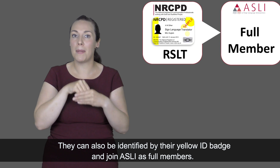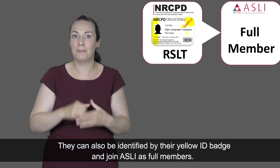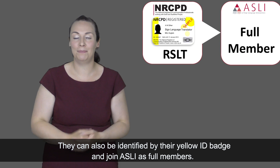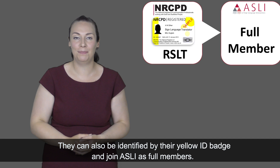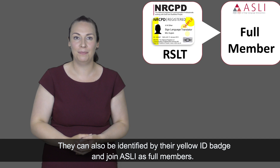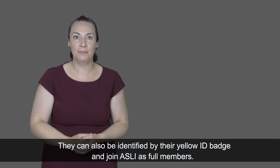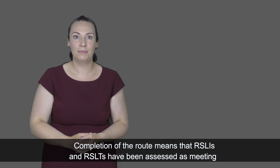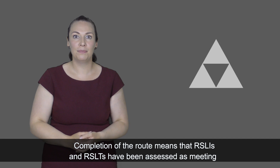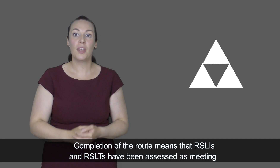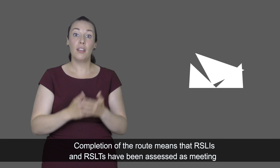members.